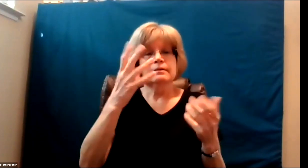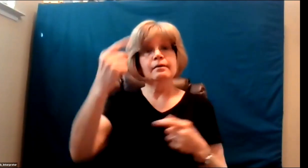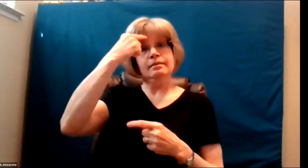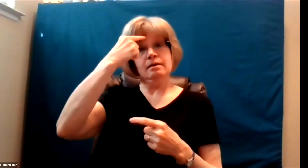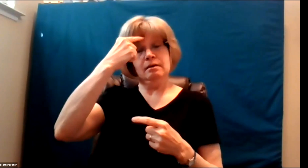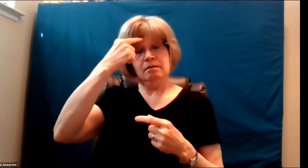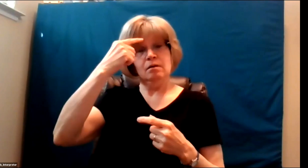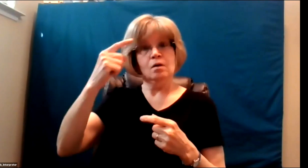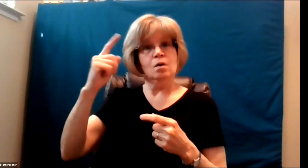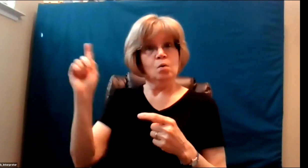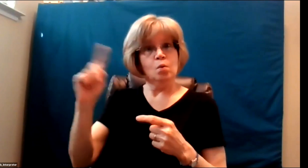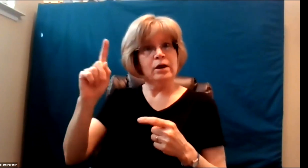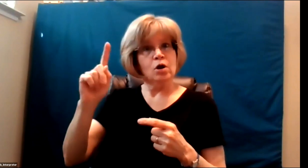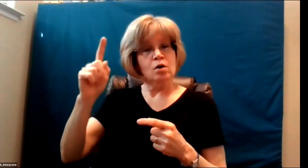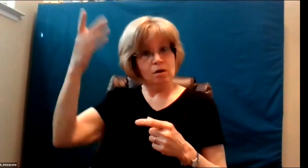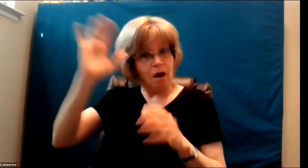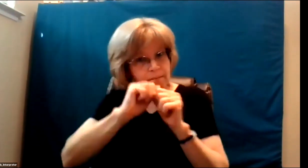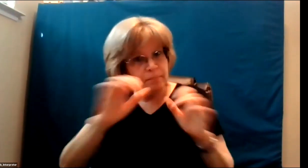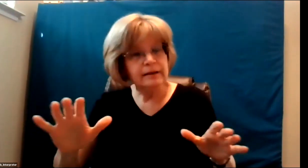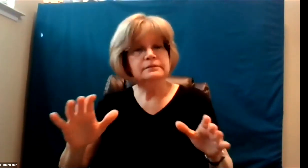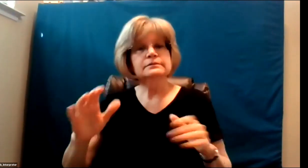God blessed and comforted and guided.